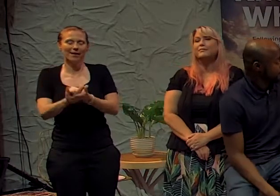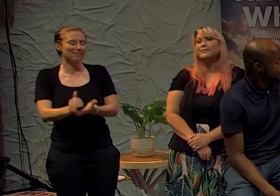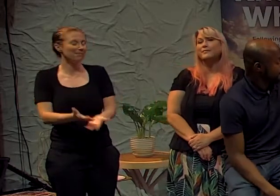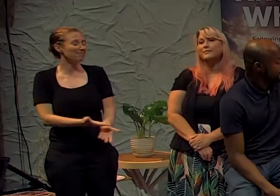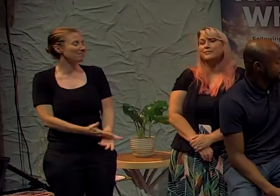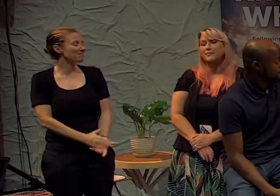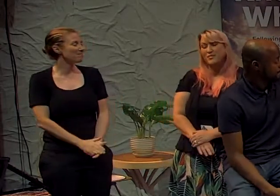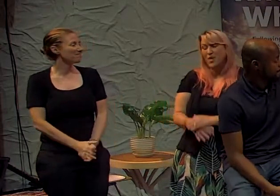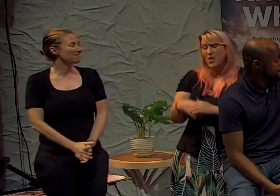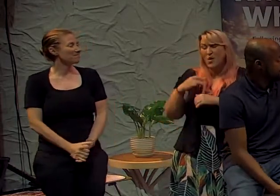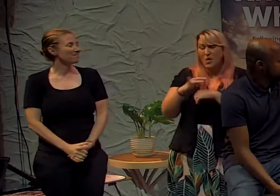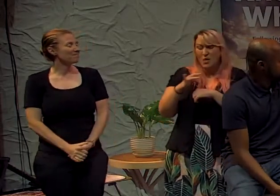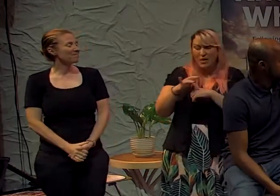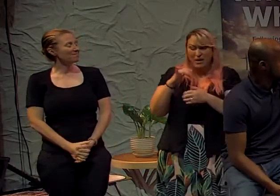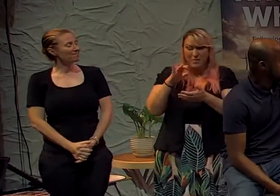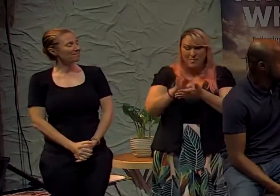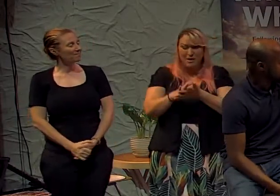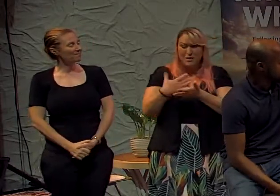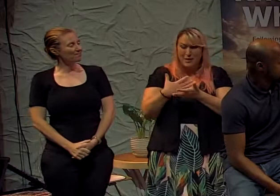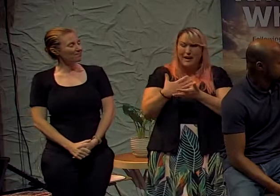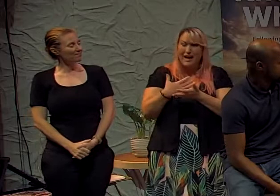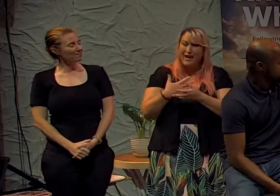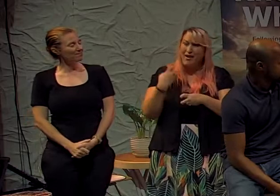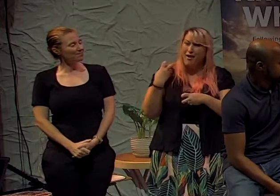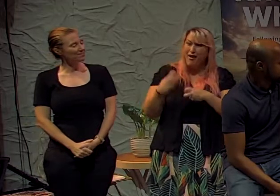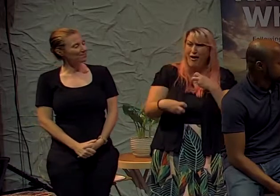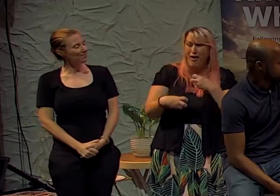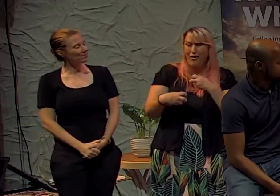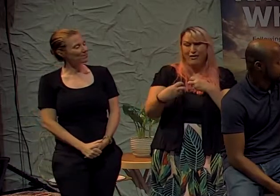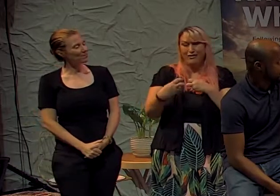early on in our marriage, we had a rocky first 2 years. I don't